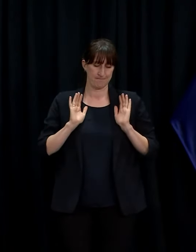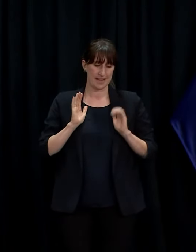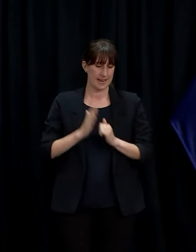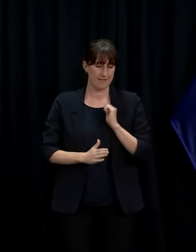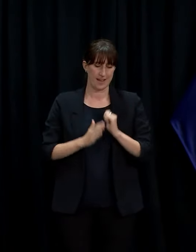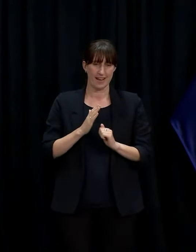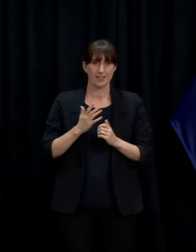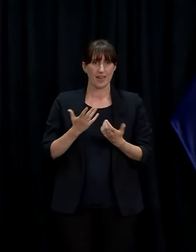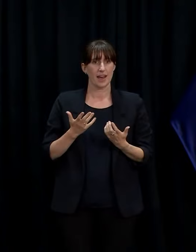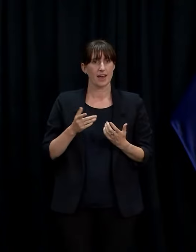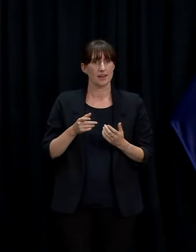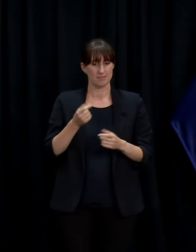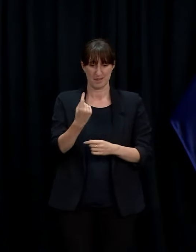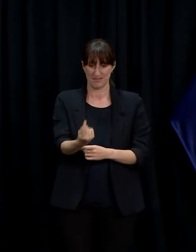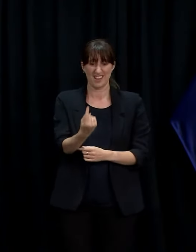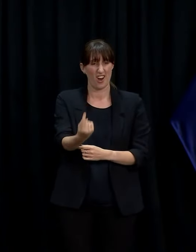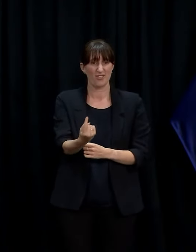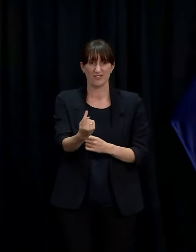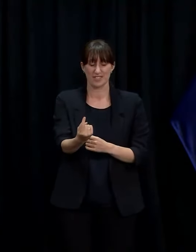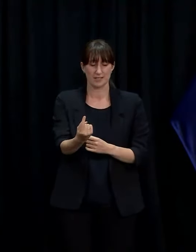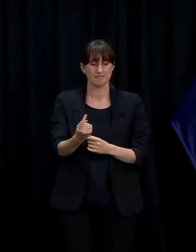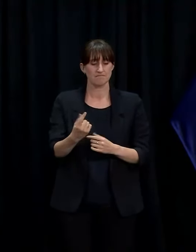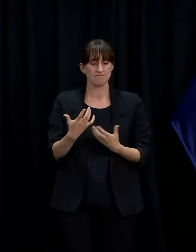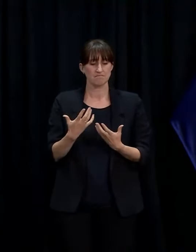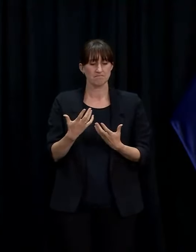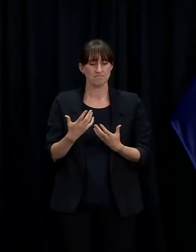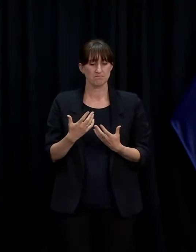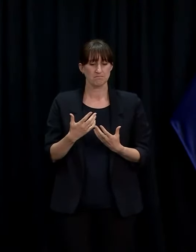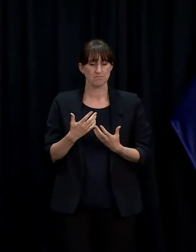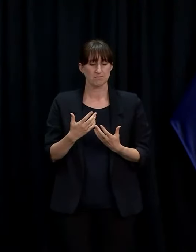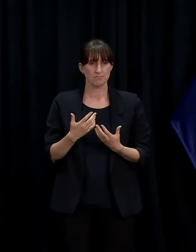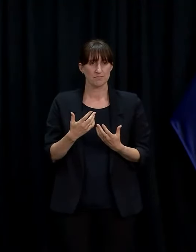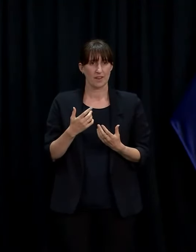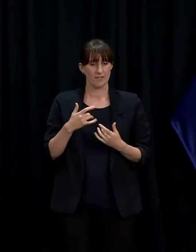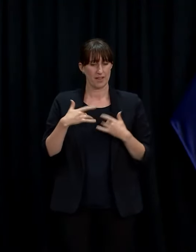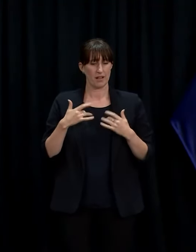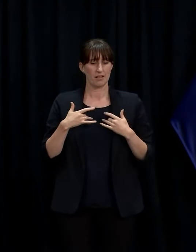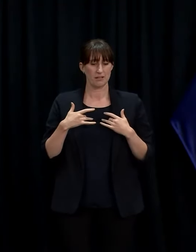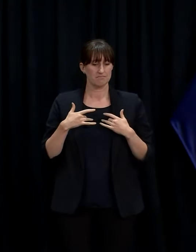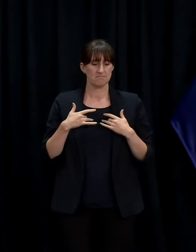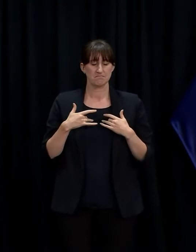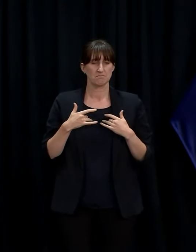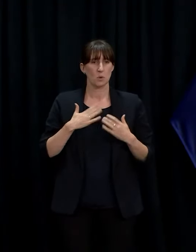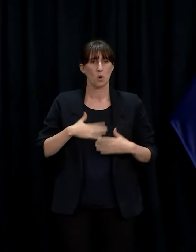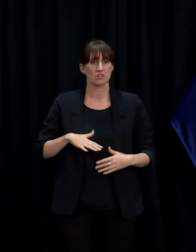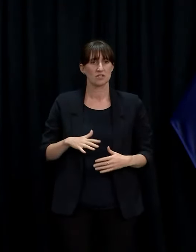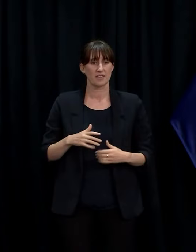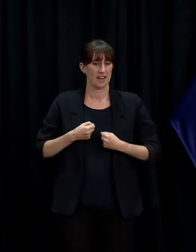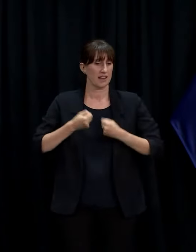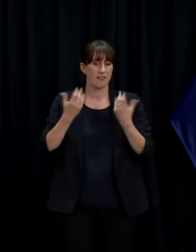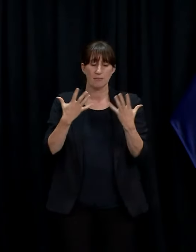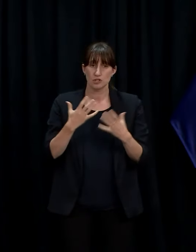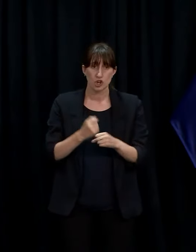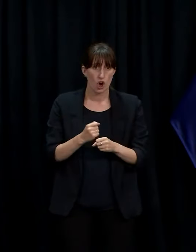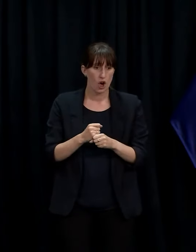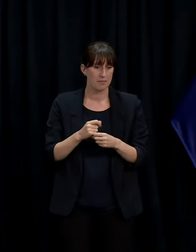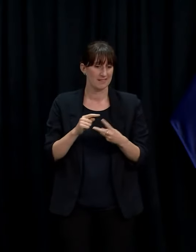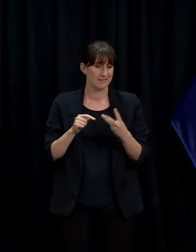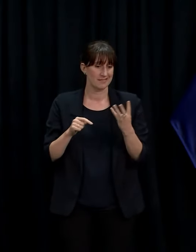willing to pay a personal significant price in terms of not being able to do things, potentially having to give up their employment and so